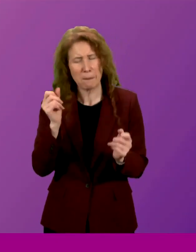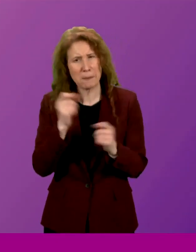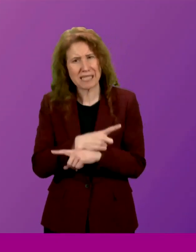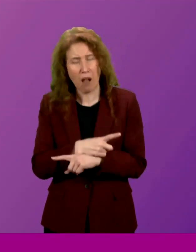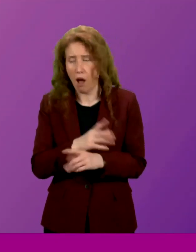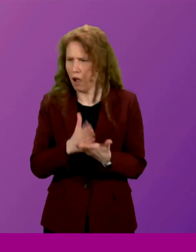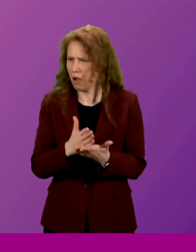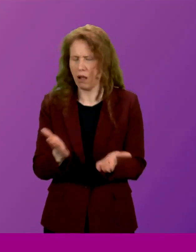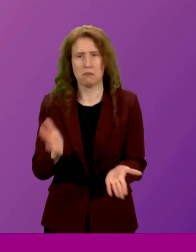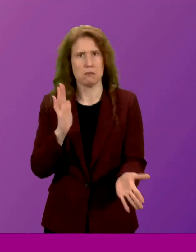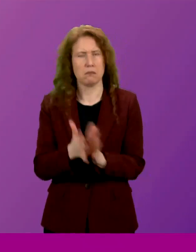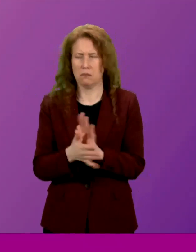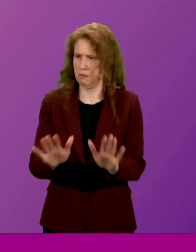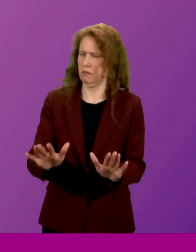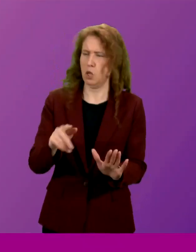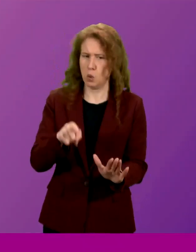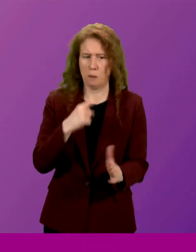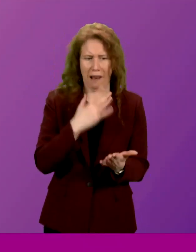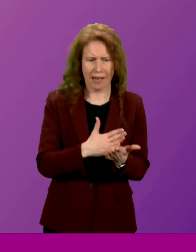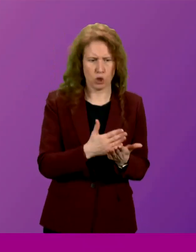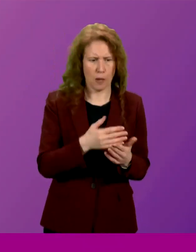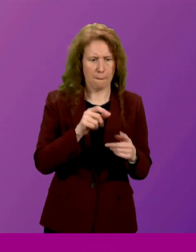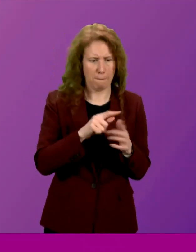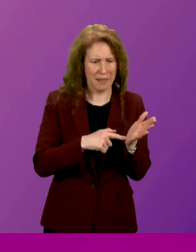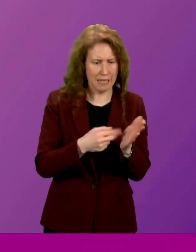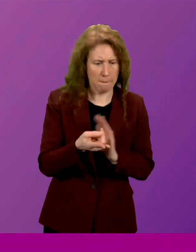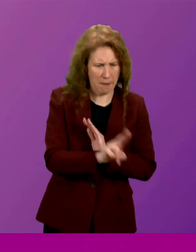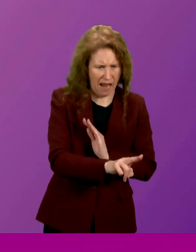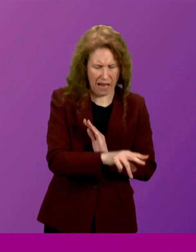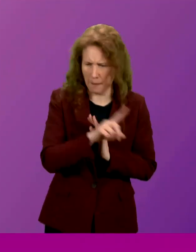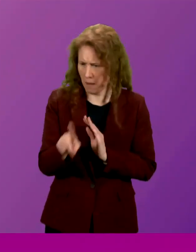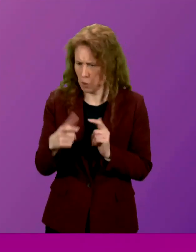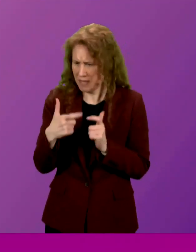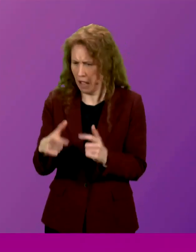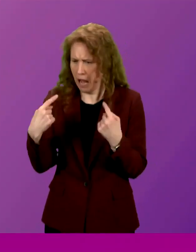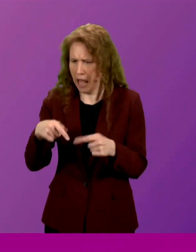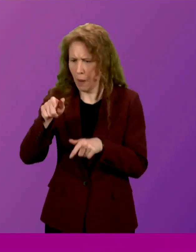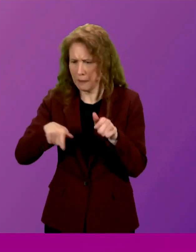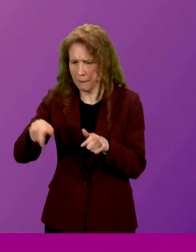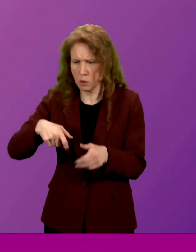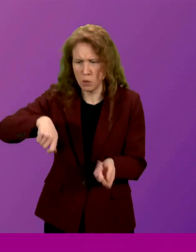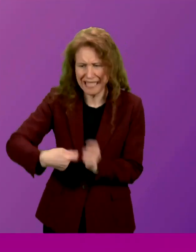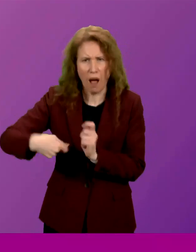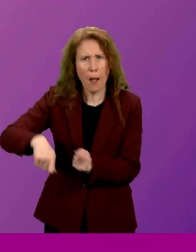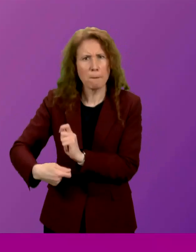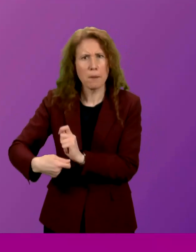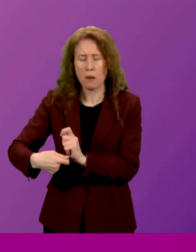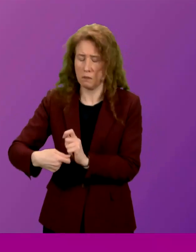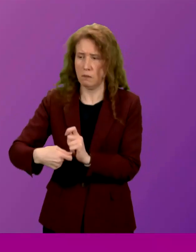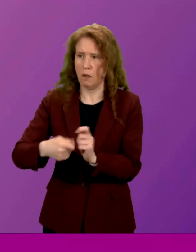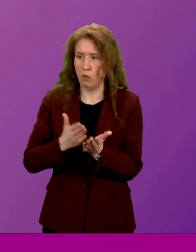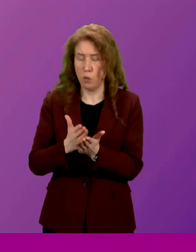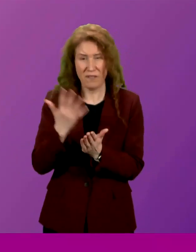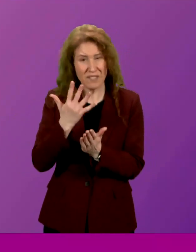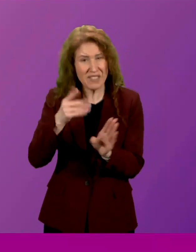even counterproductive, while pledging to restore peat, that legislation still allows peat extraction over 15-year